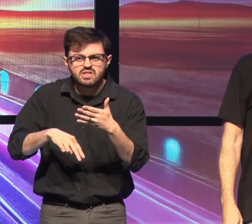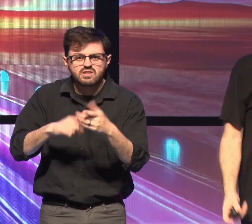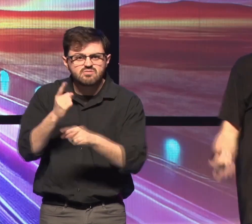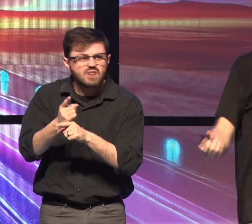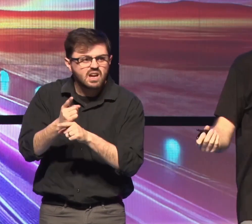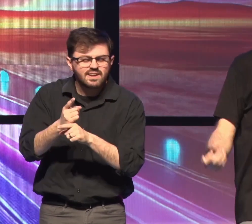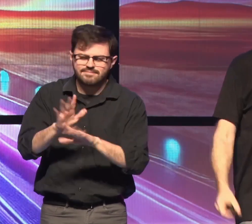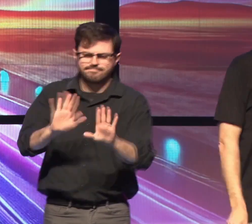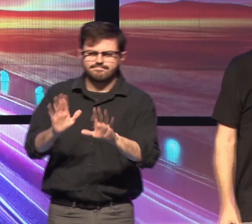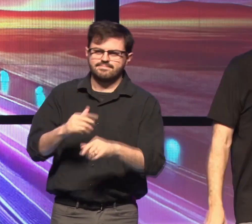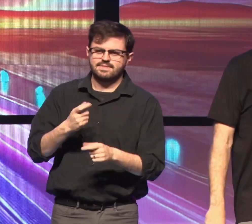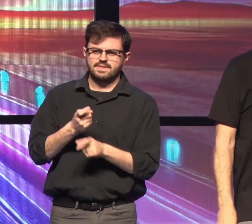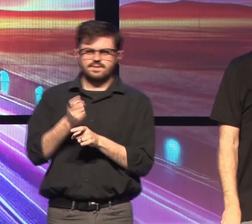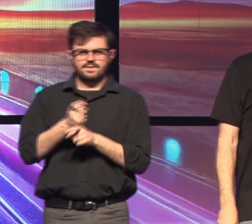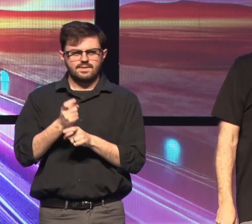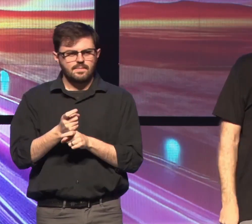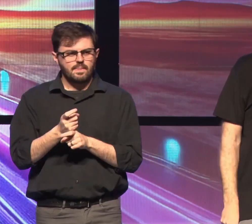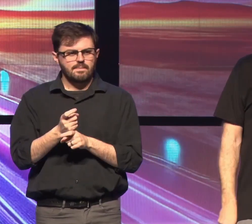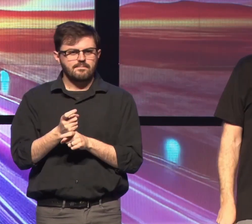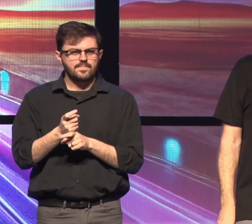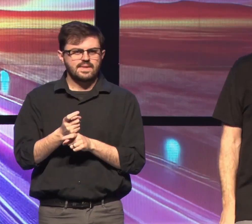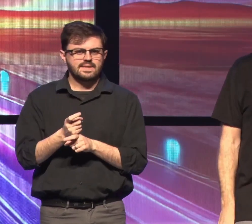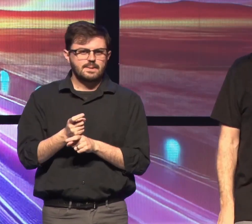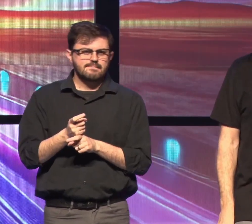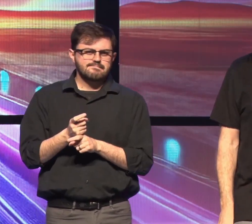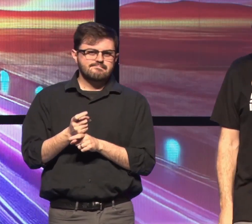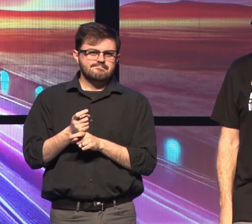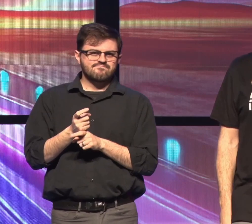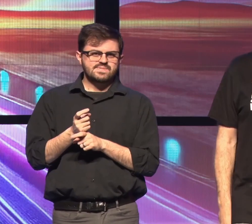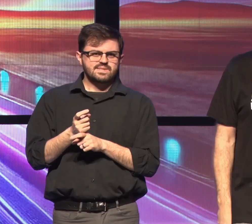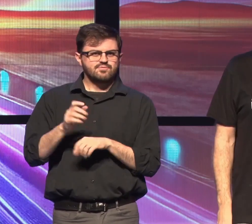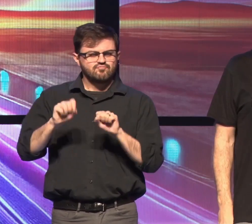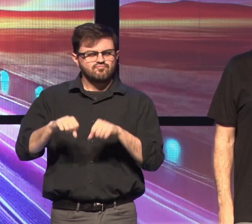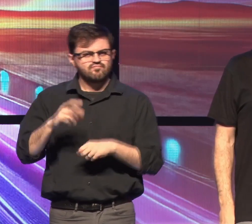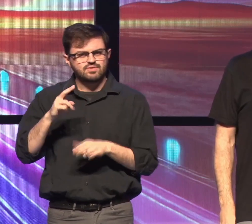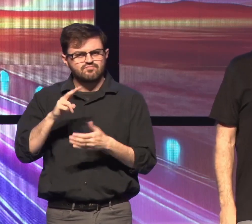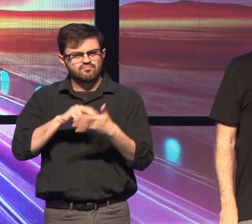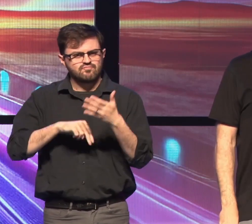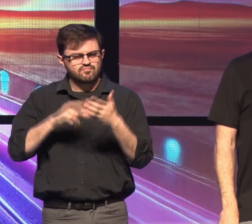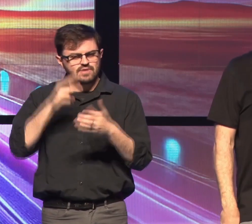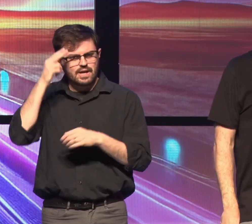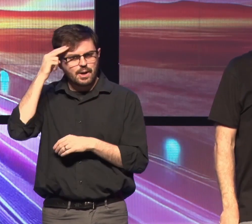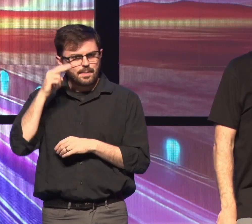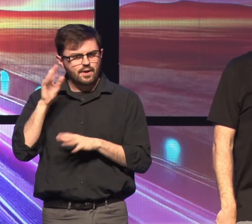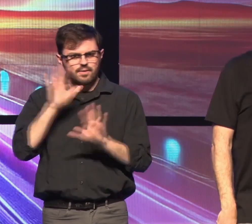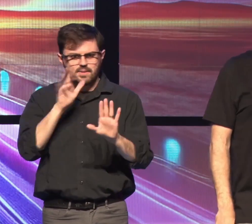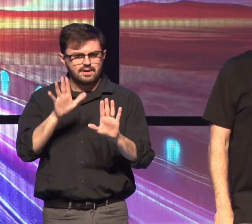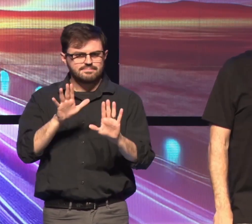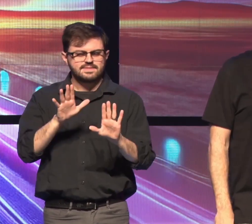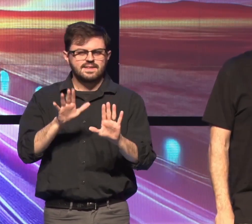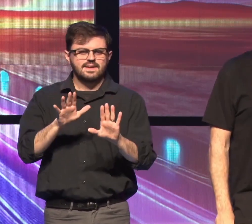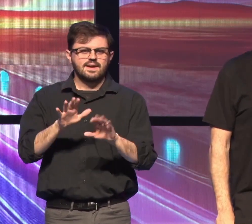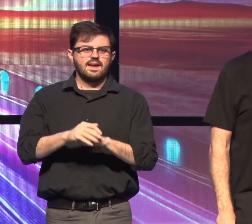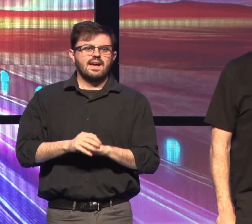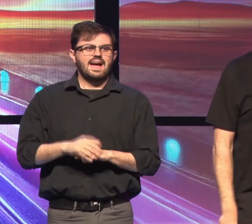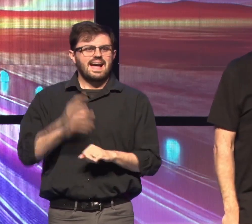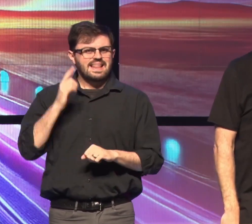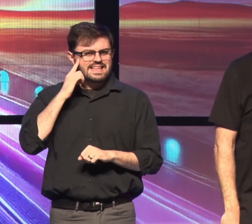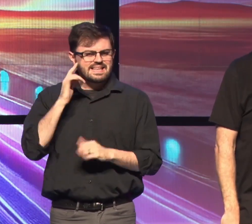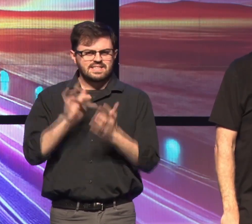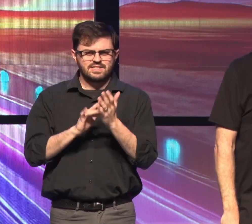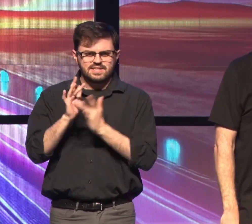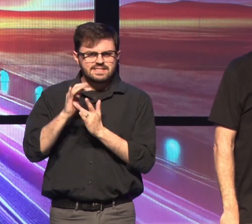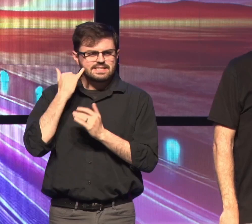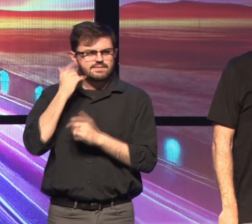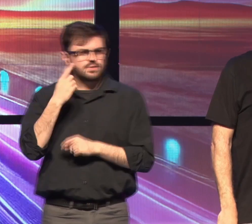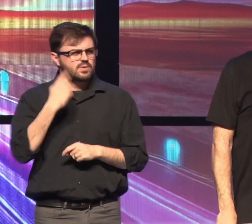people. It's the gospel, by the way, if you've ever read Harry Potter, but at any rate. I would suggest that Jesus would even say, what are you talking about?